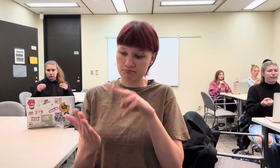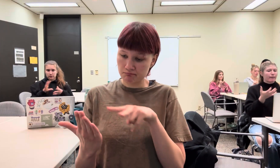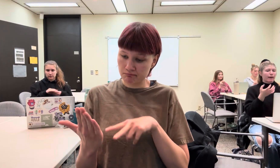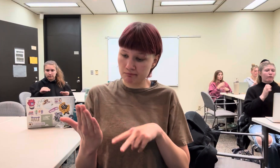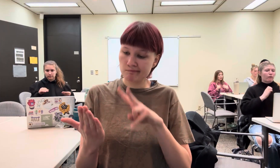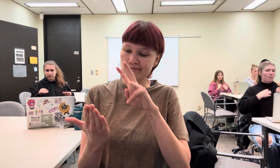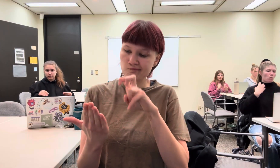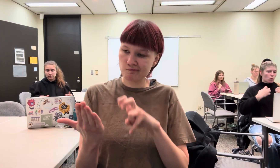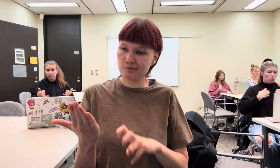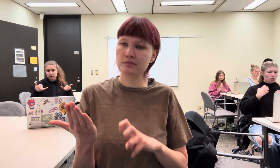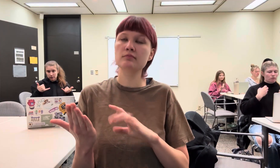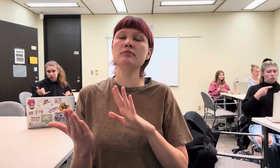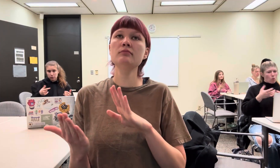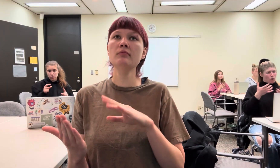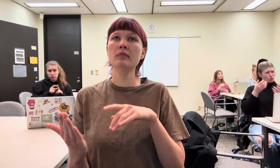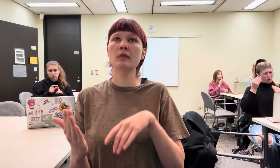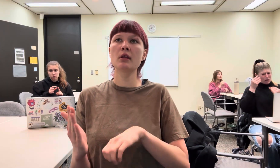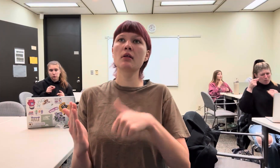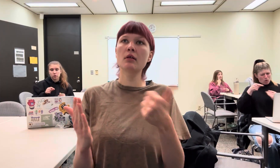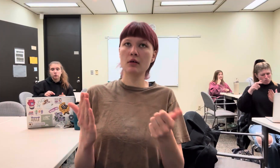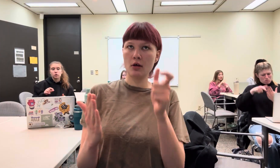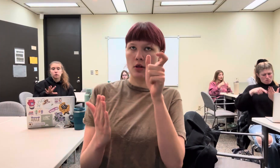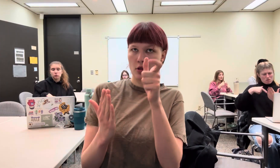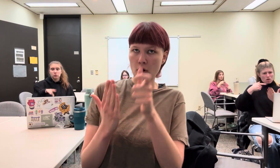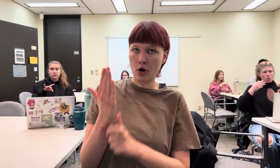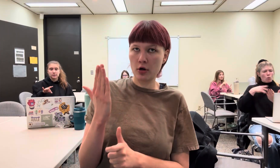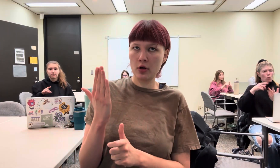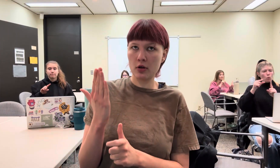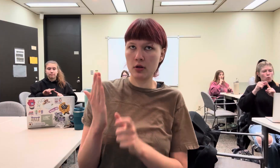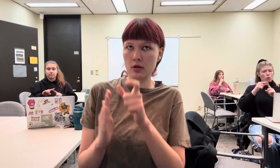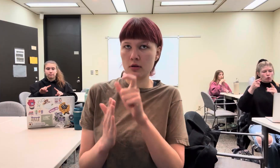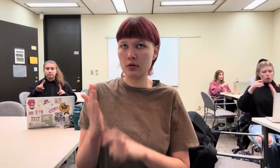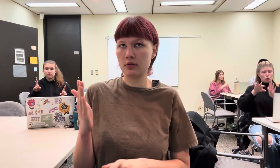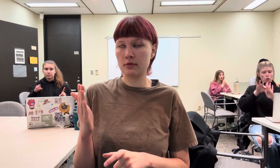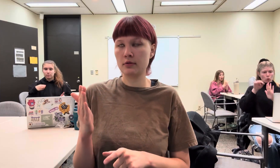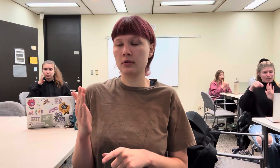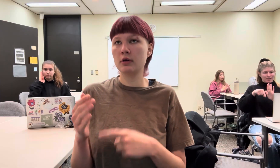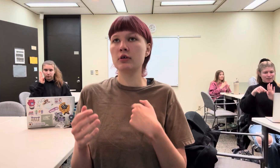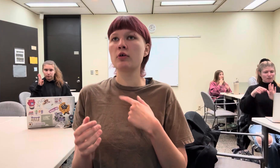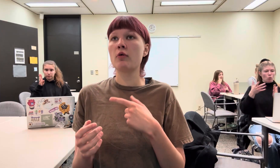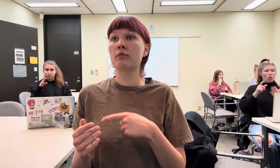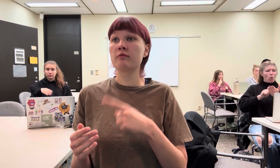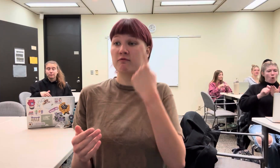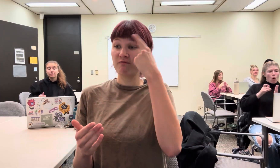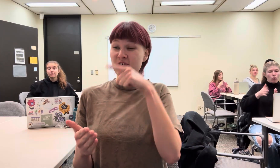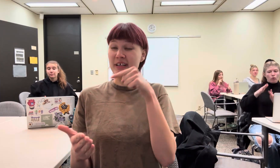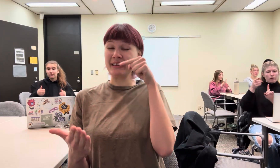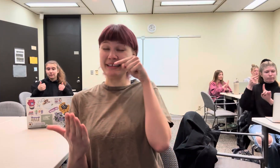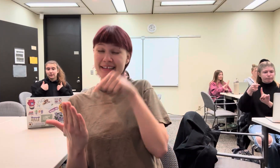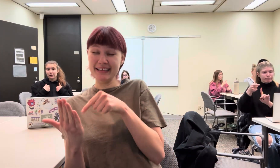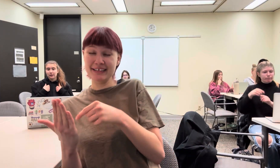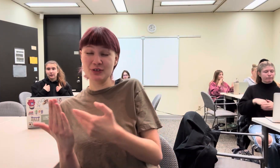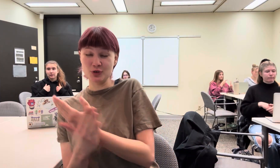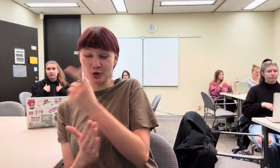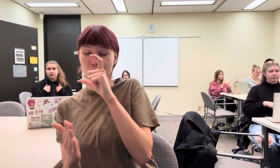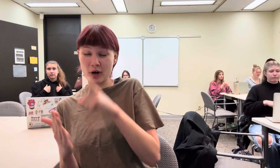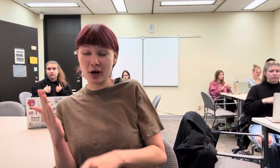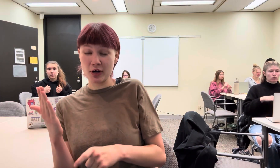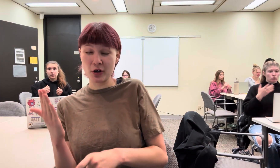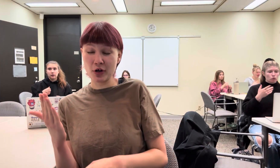here is different for this author and what they might be trying to get across. So you have life oozing out through a half dozen or more gunshot wounds